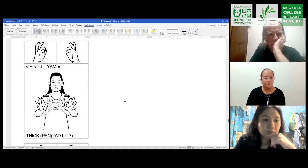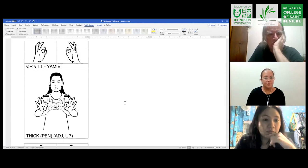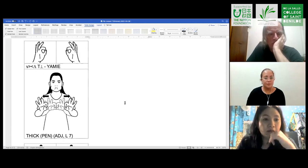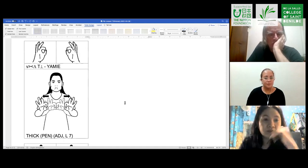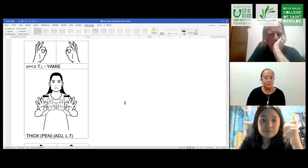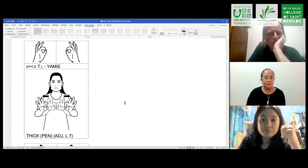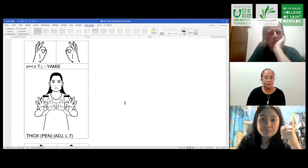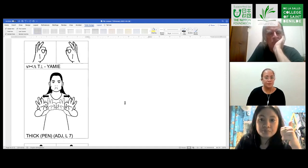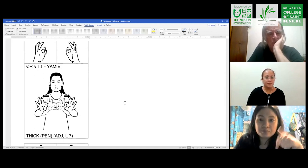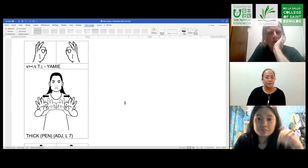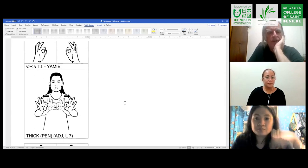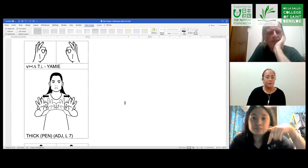Mhm. Okay.